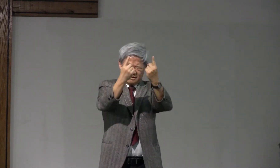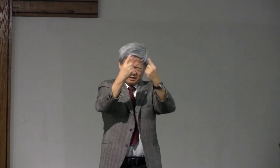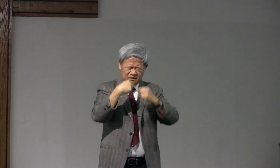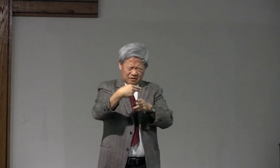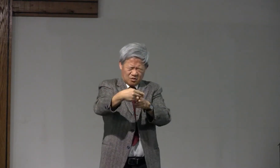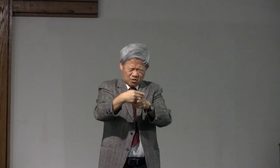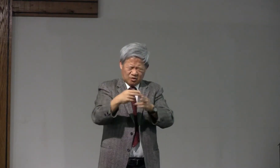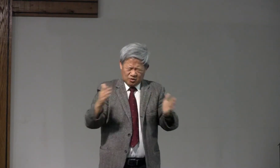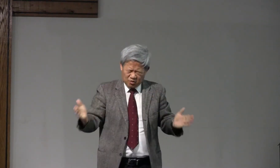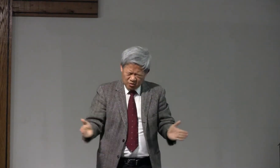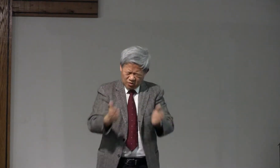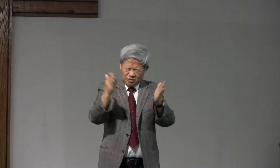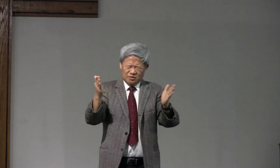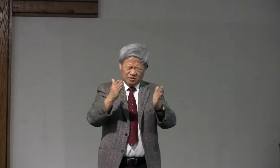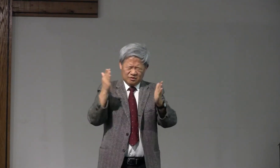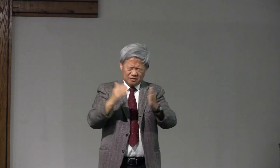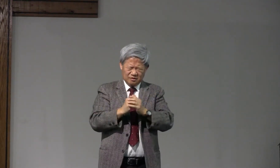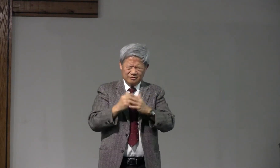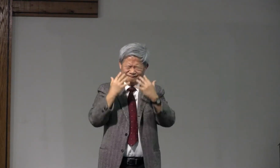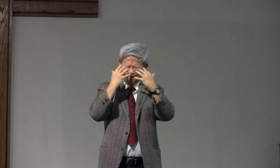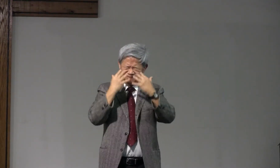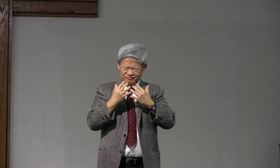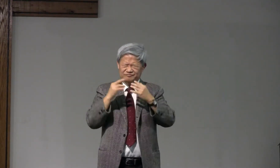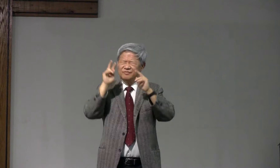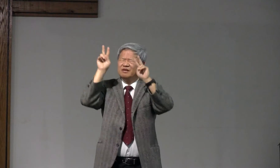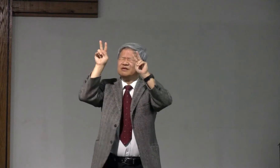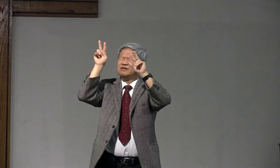He reaches out to us with hope.